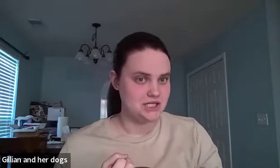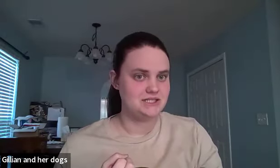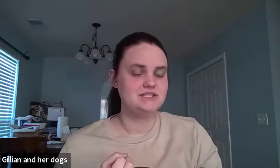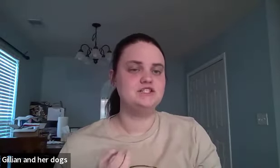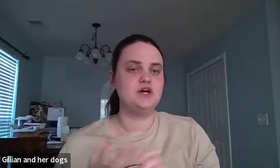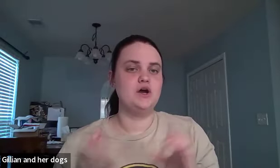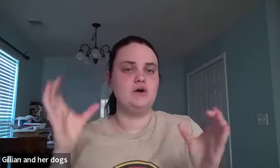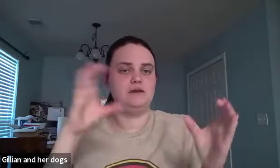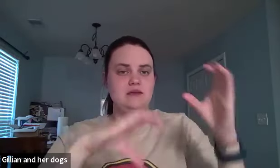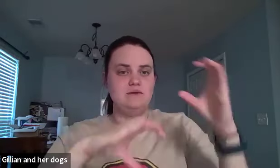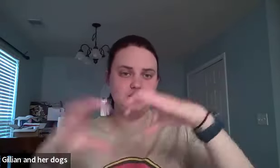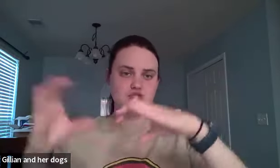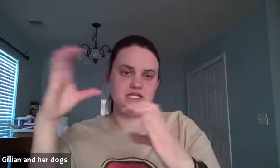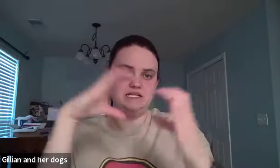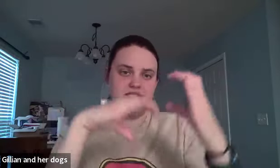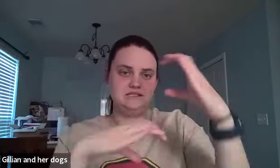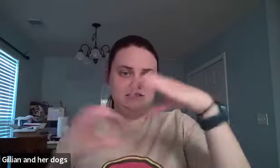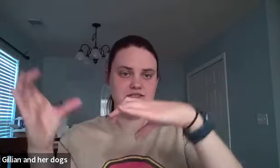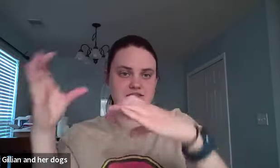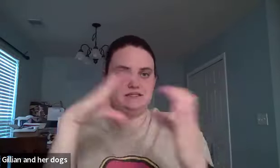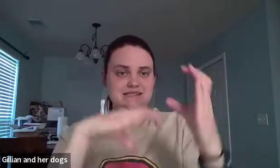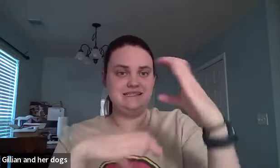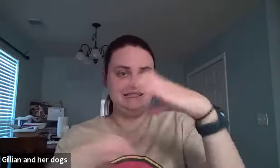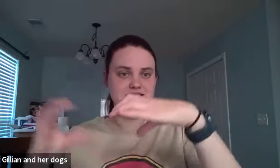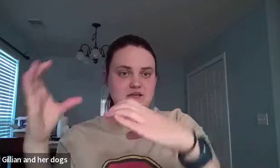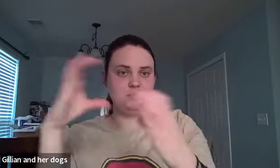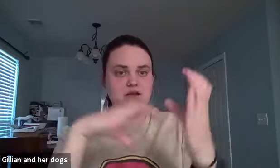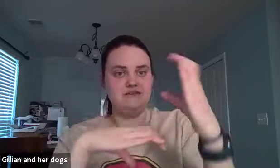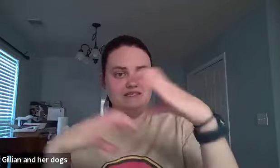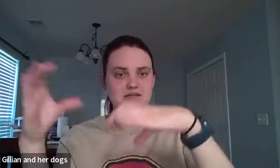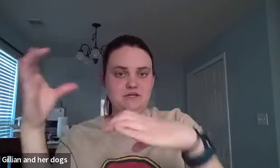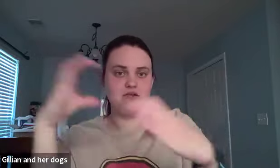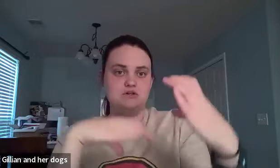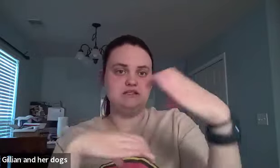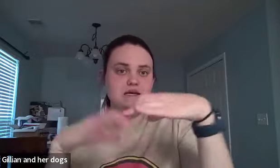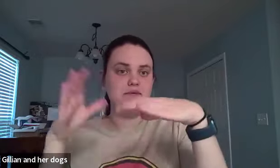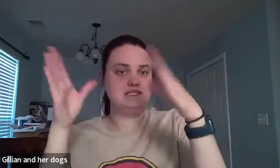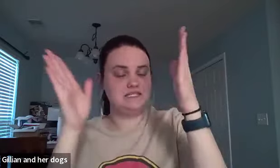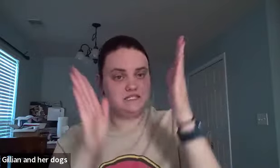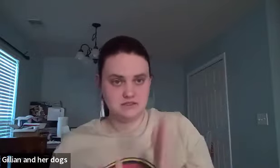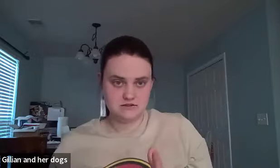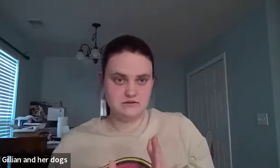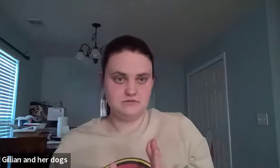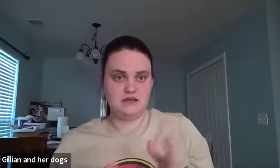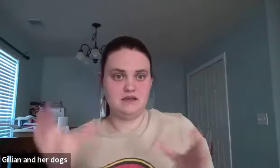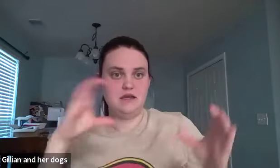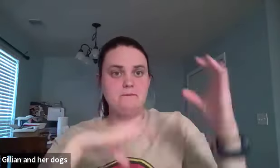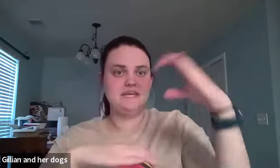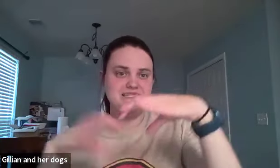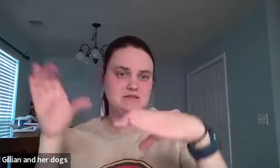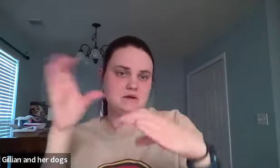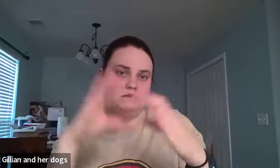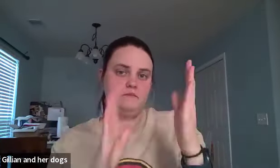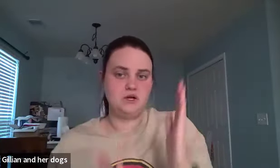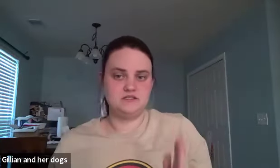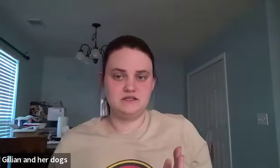letter. So chemistry, the C's, like you're pouring in the C beakers, chemist, being a chemist